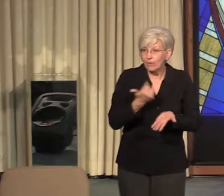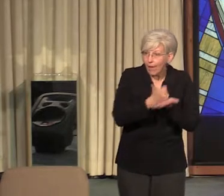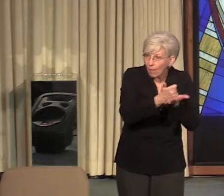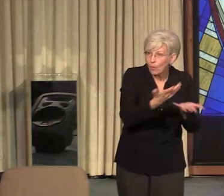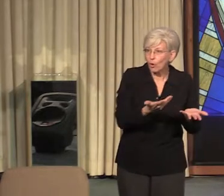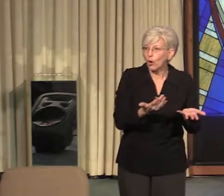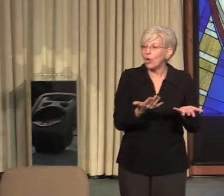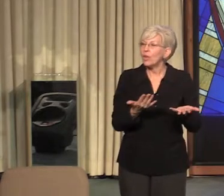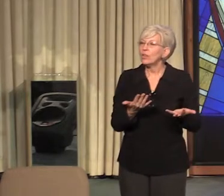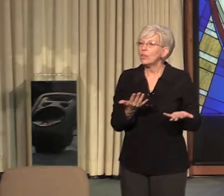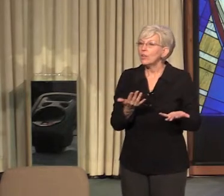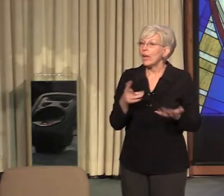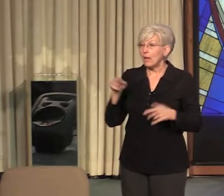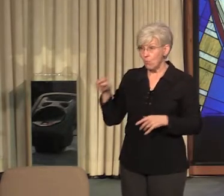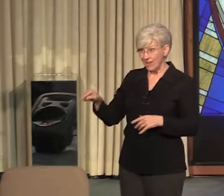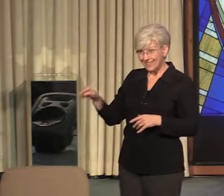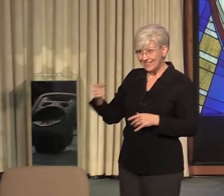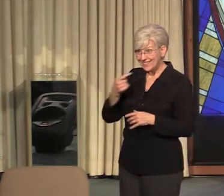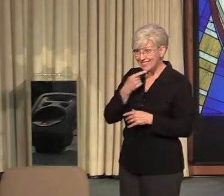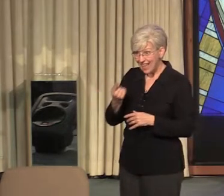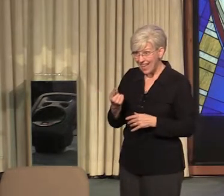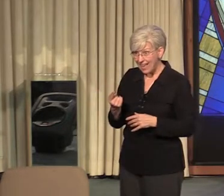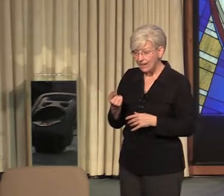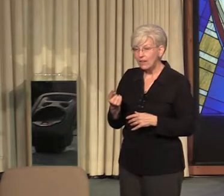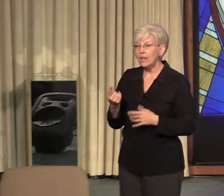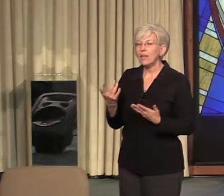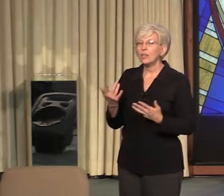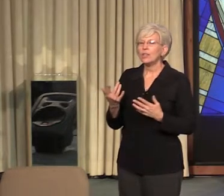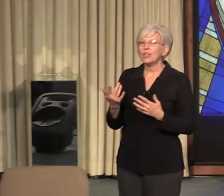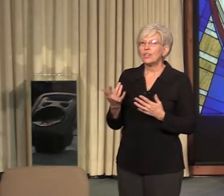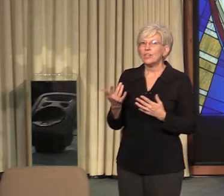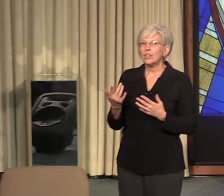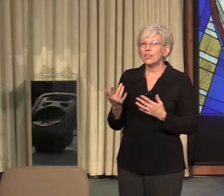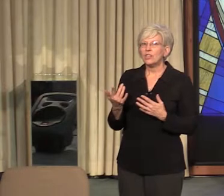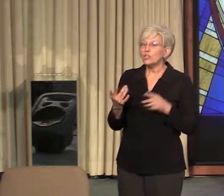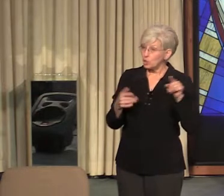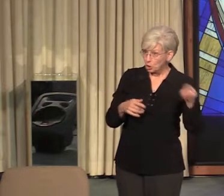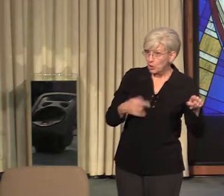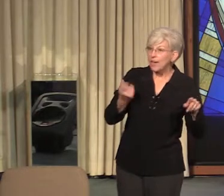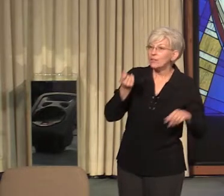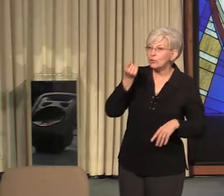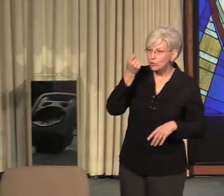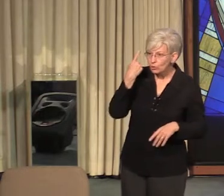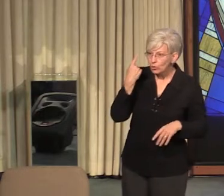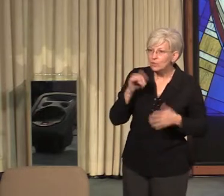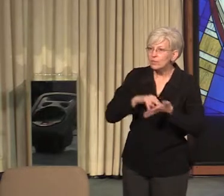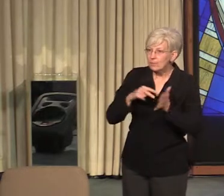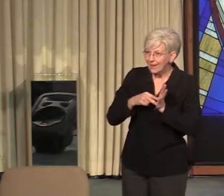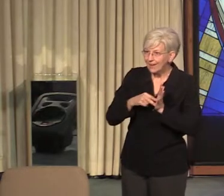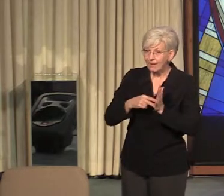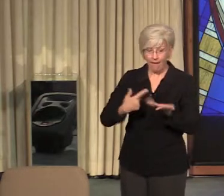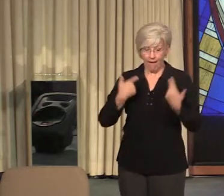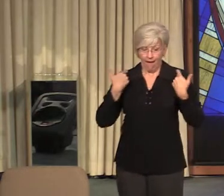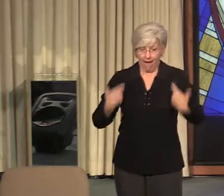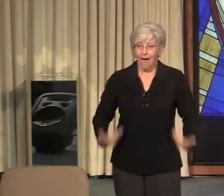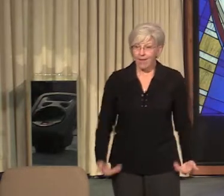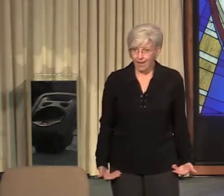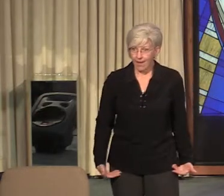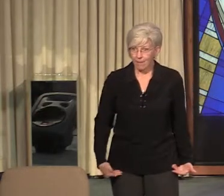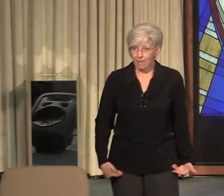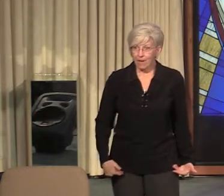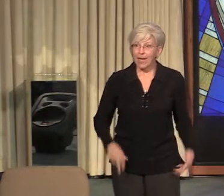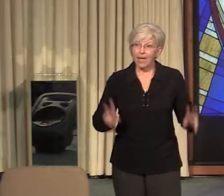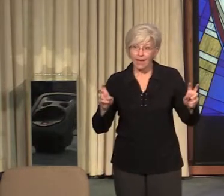net effect of what he said to her, she understood as being, I am a child of God. And as